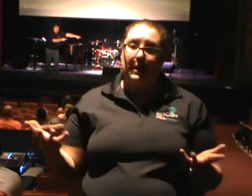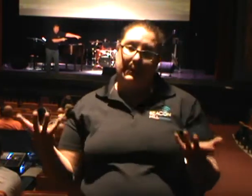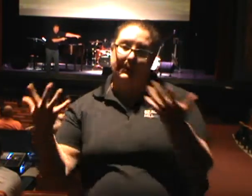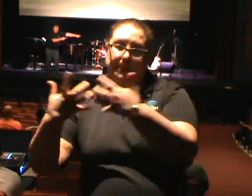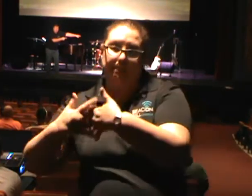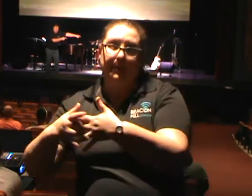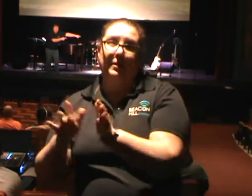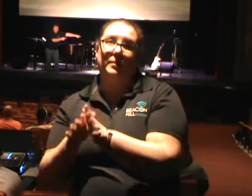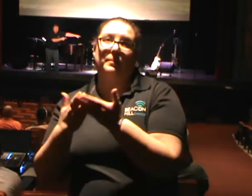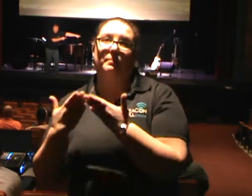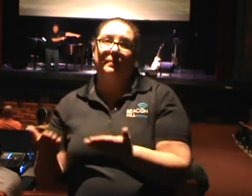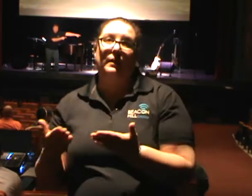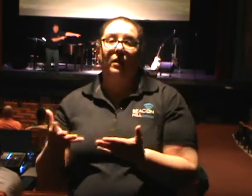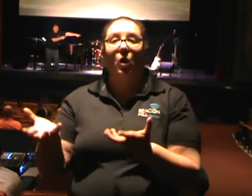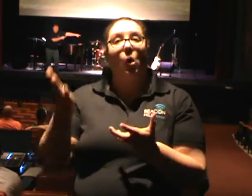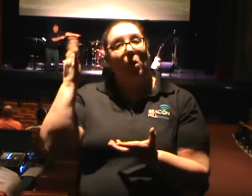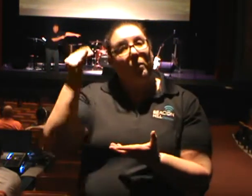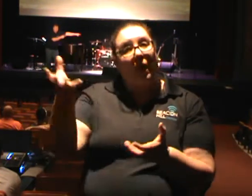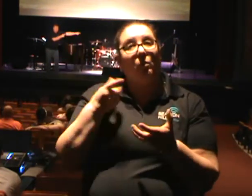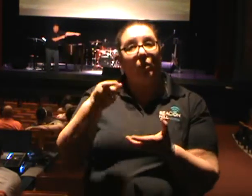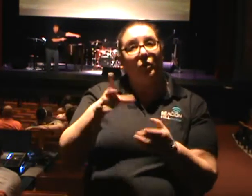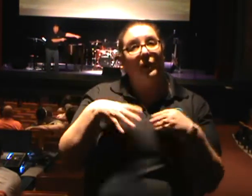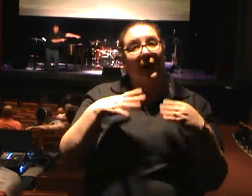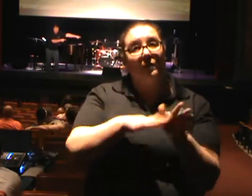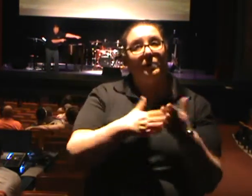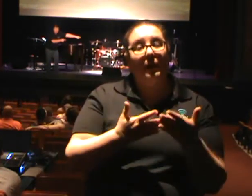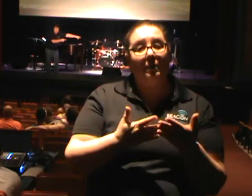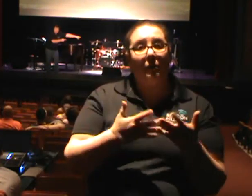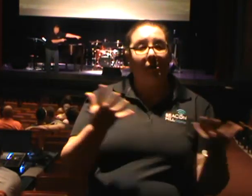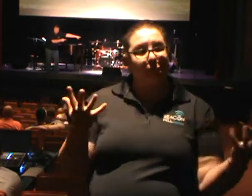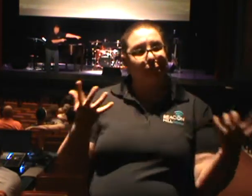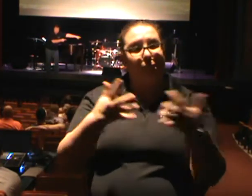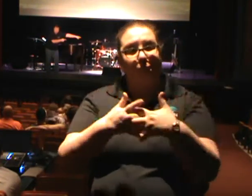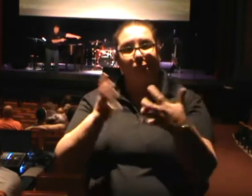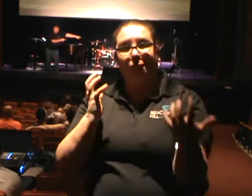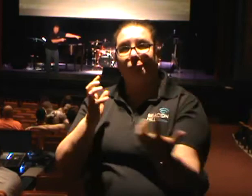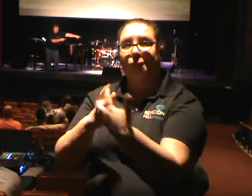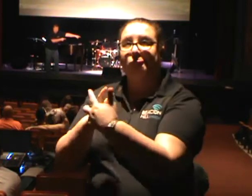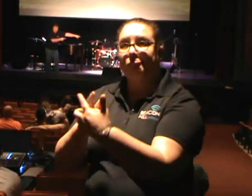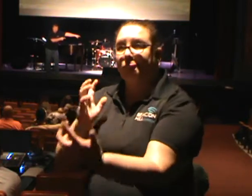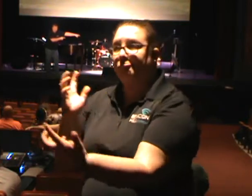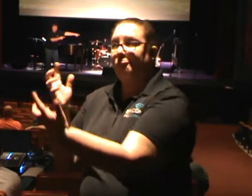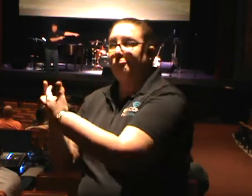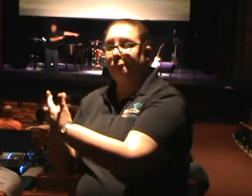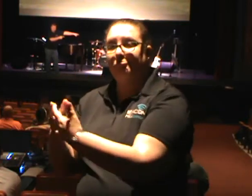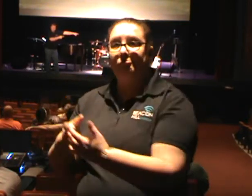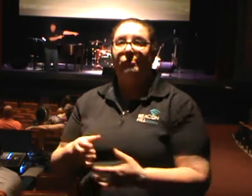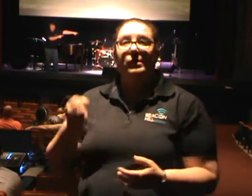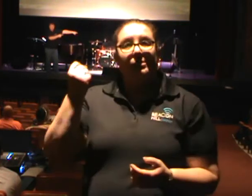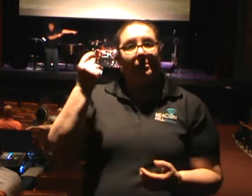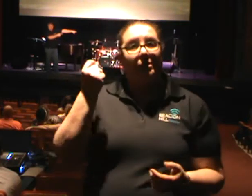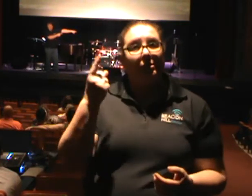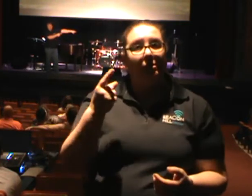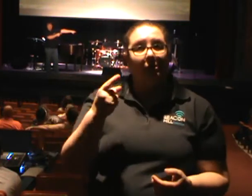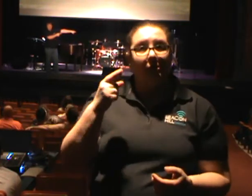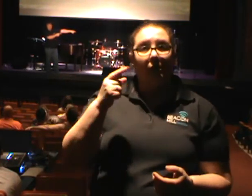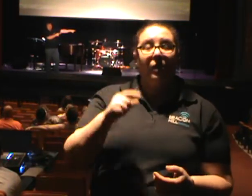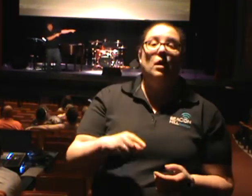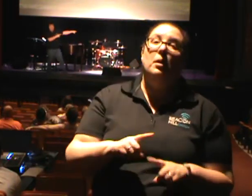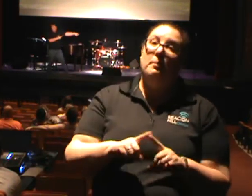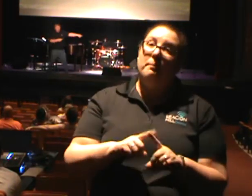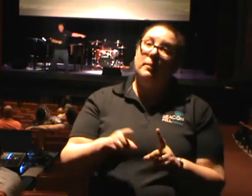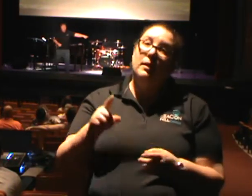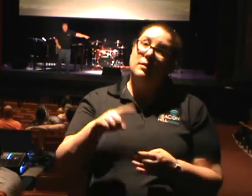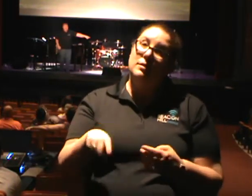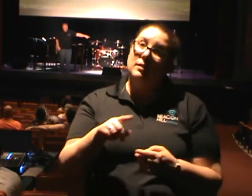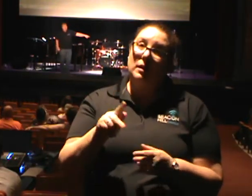Bibles open. Everything that I say today, it better be lined up with what Scripture is. Do you hear what I'm saying? But yet, there's some people, when you